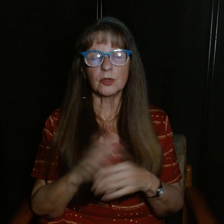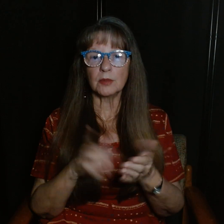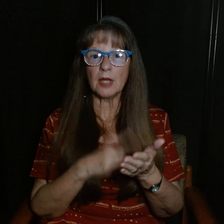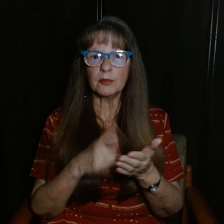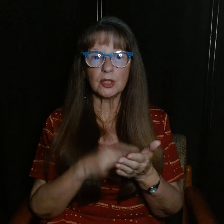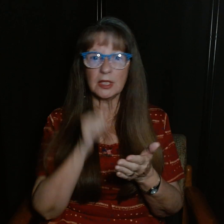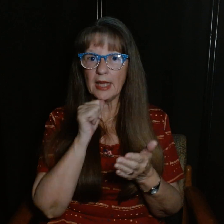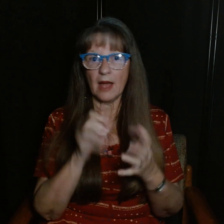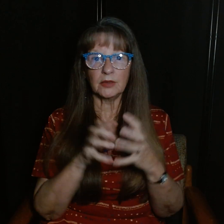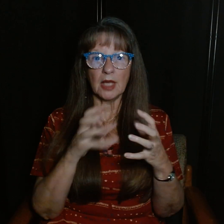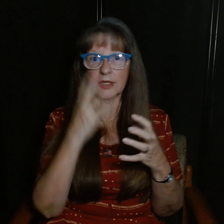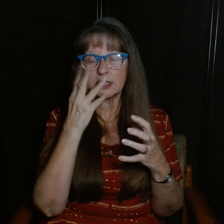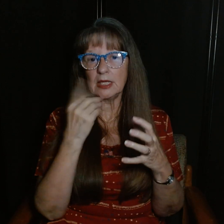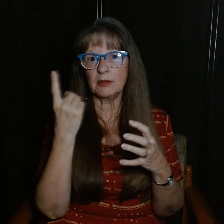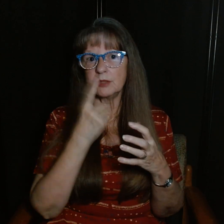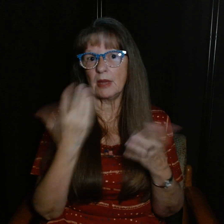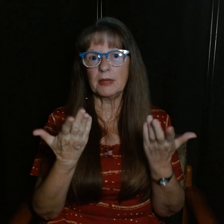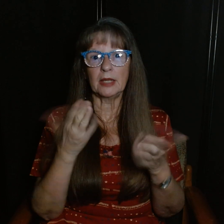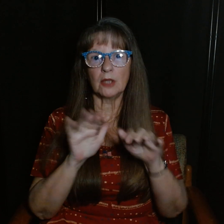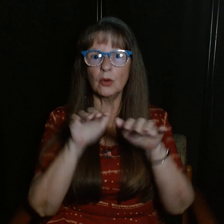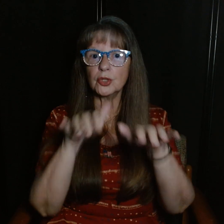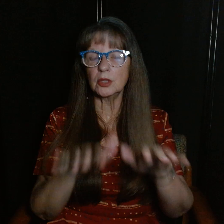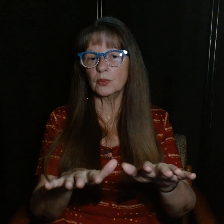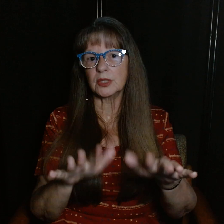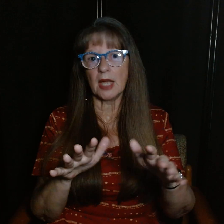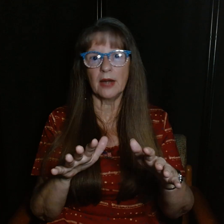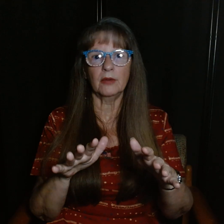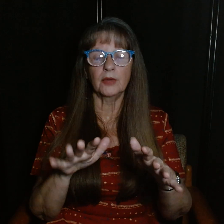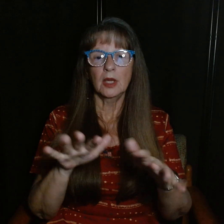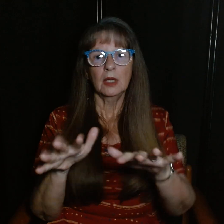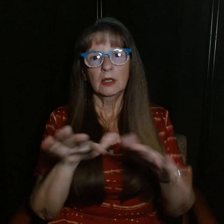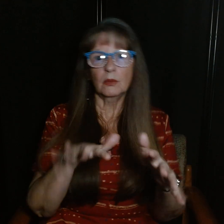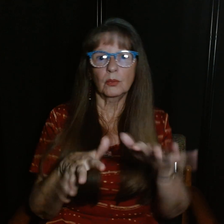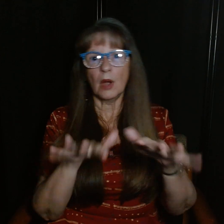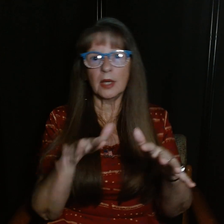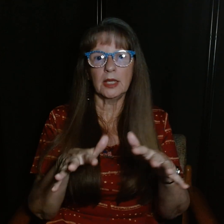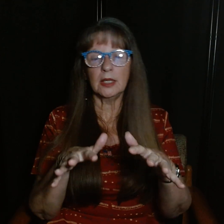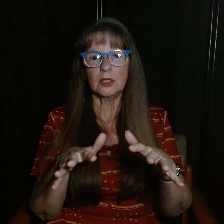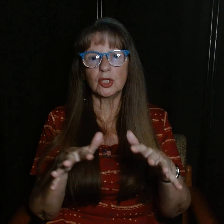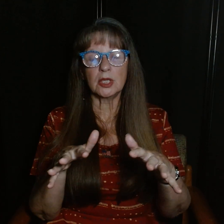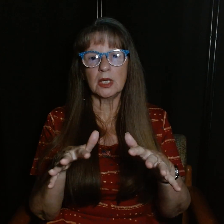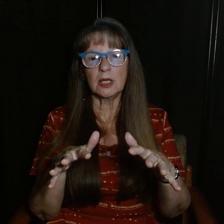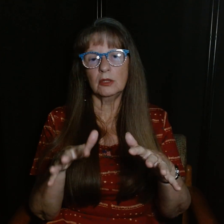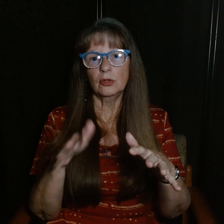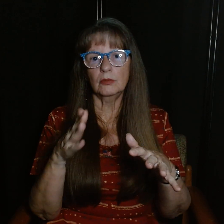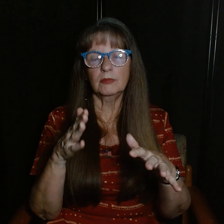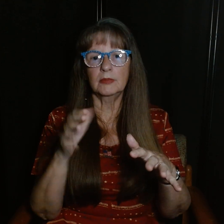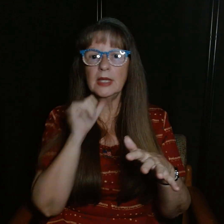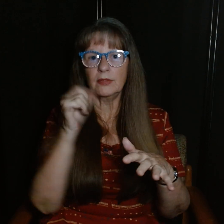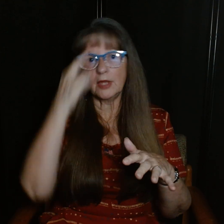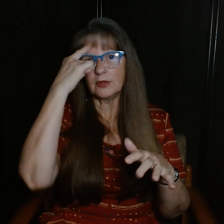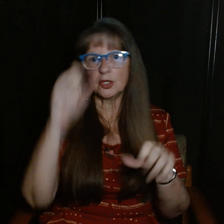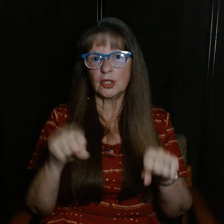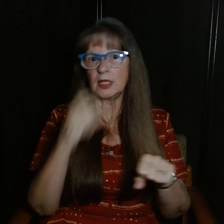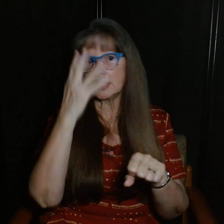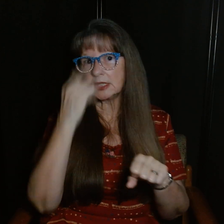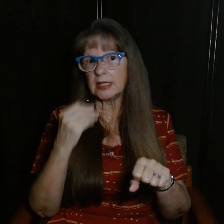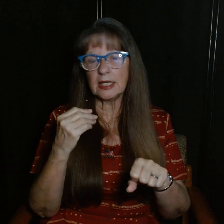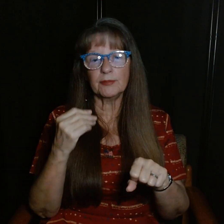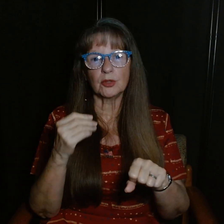sometimes she didn't have a lot of sleep because maybe like the ocean was kind of rocky and she didn't think that she could sleep. So she